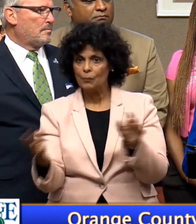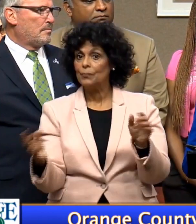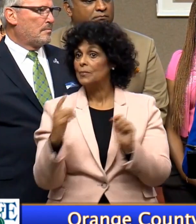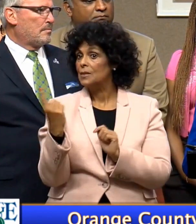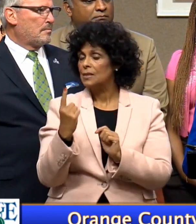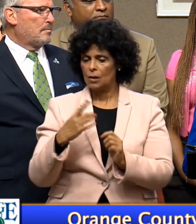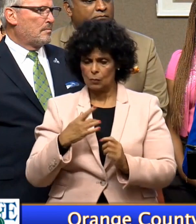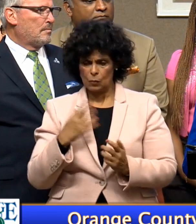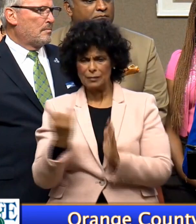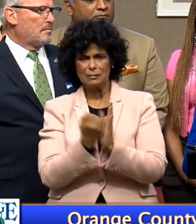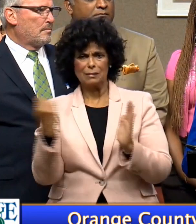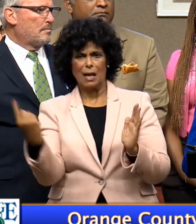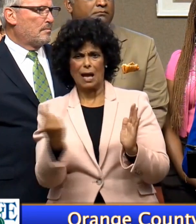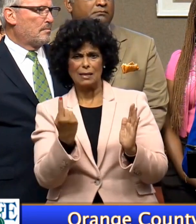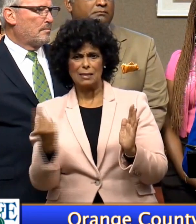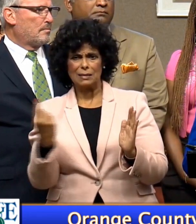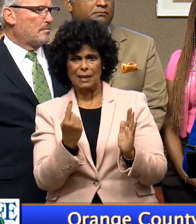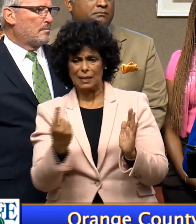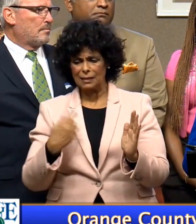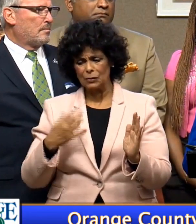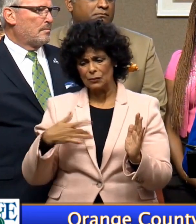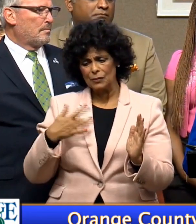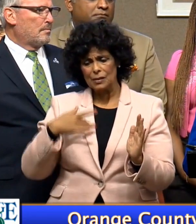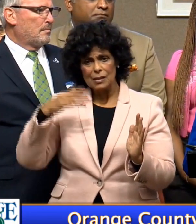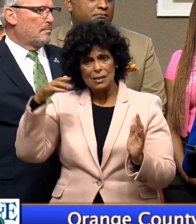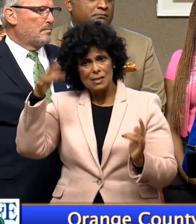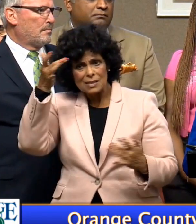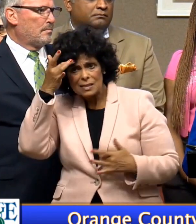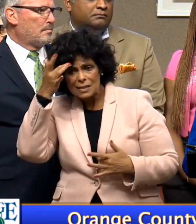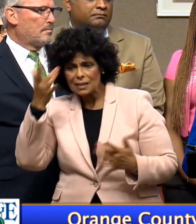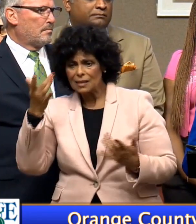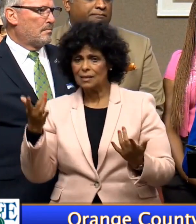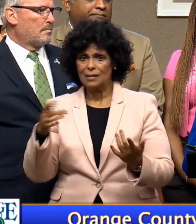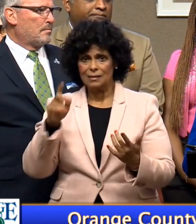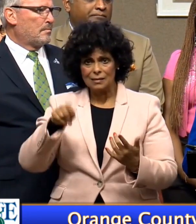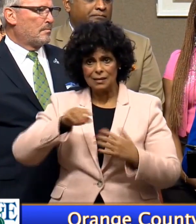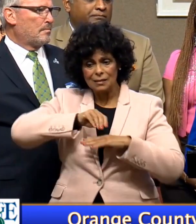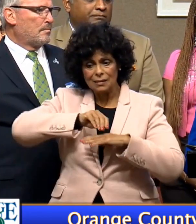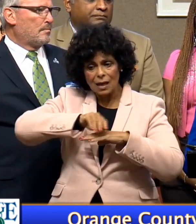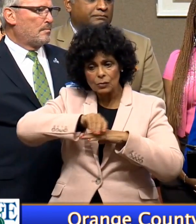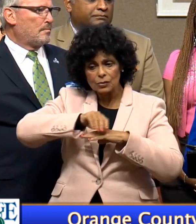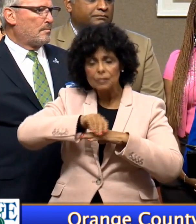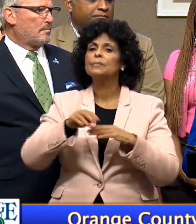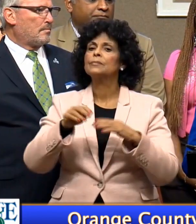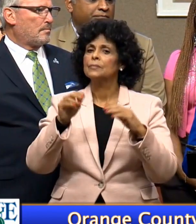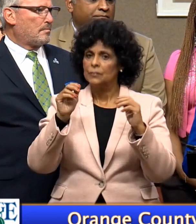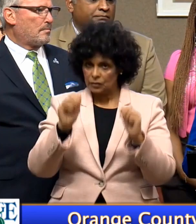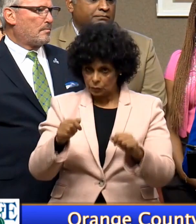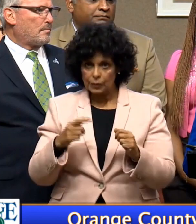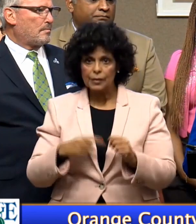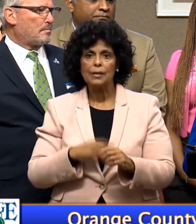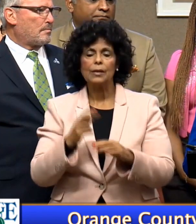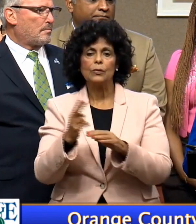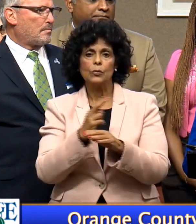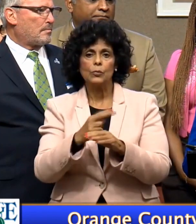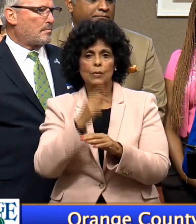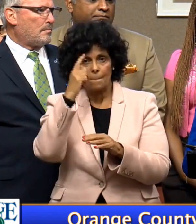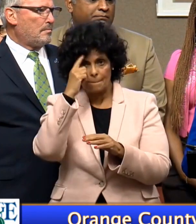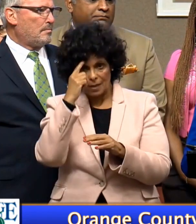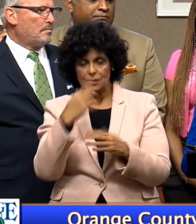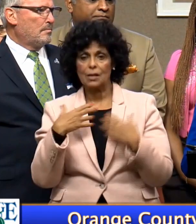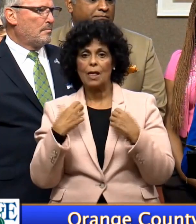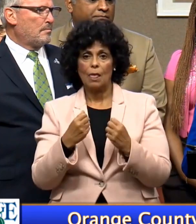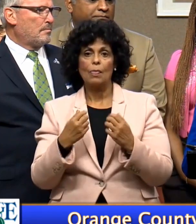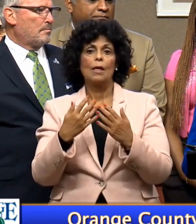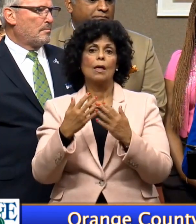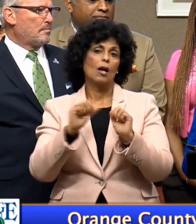someone is in isolation or they are sick and they need some counseling, they can be screened through the Mental Health Association,